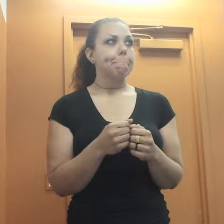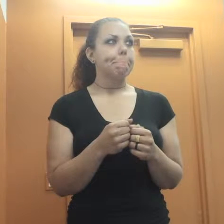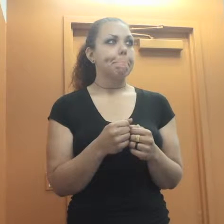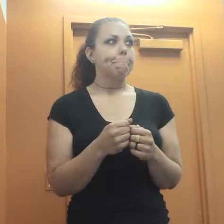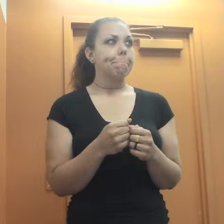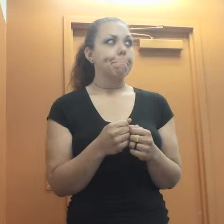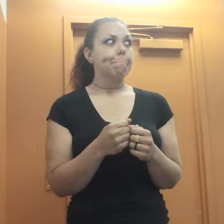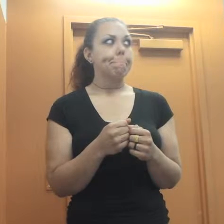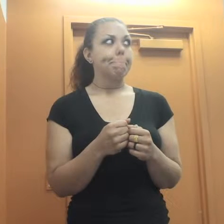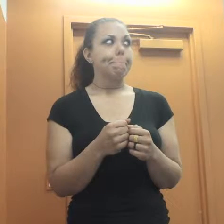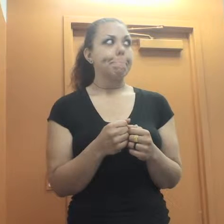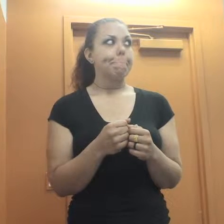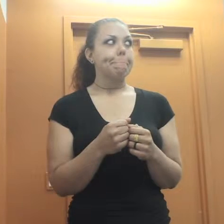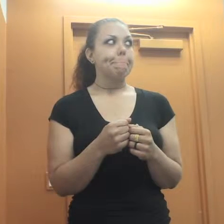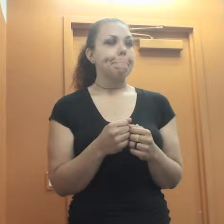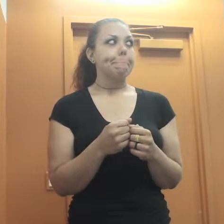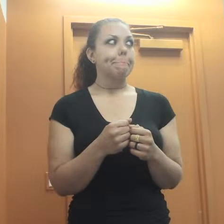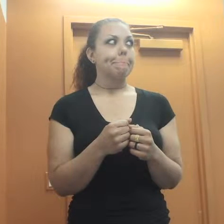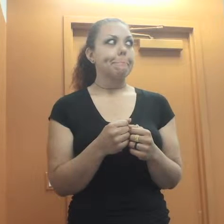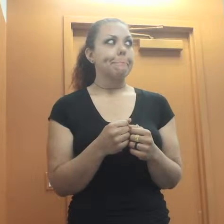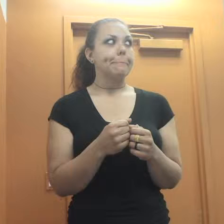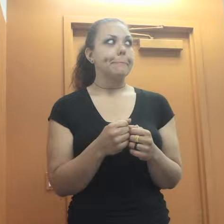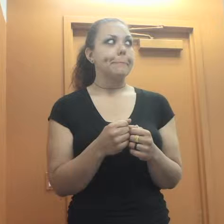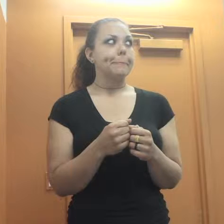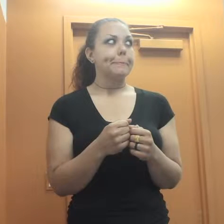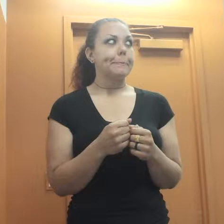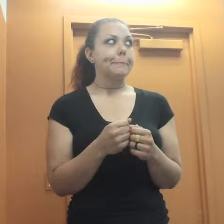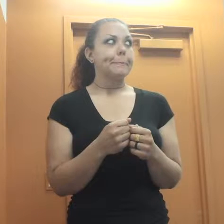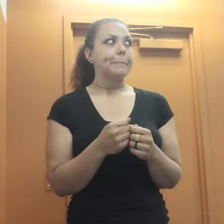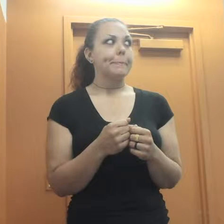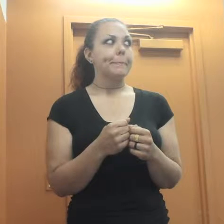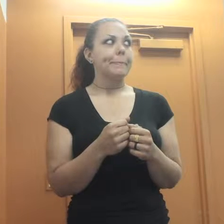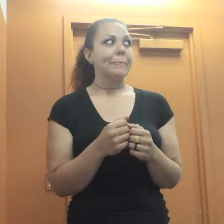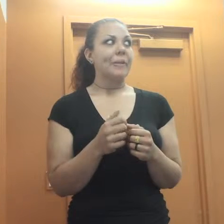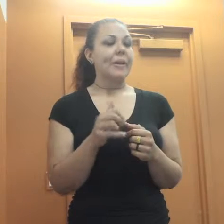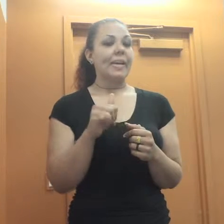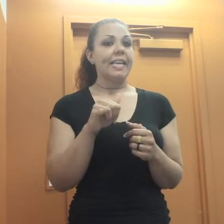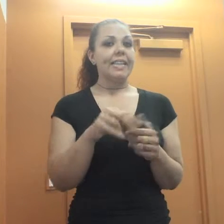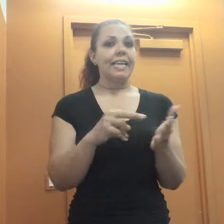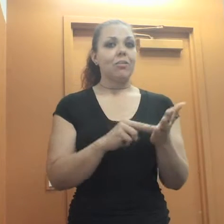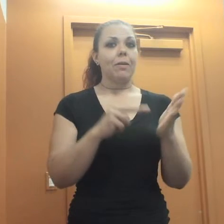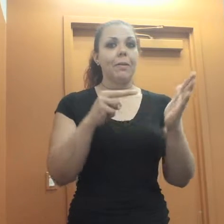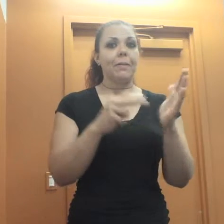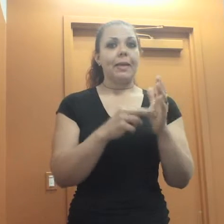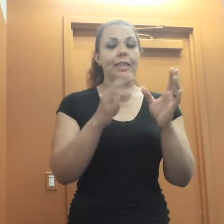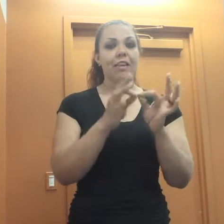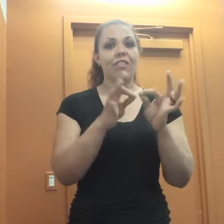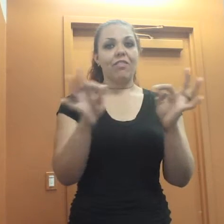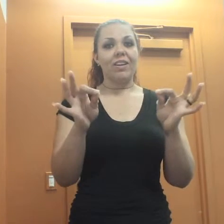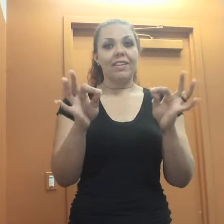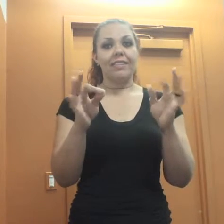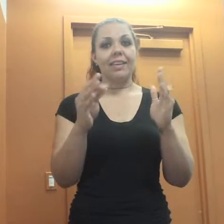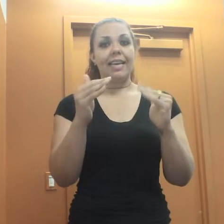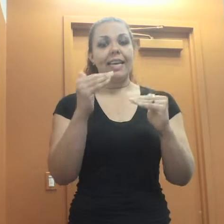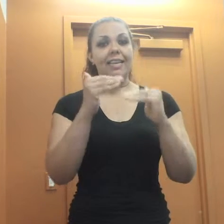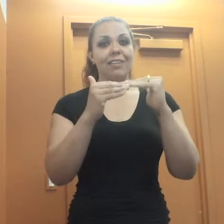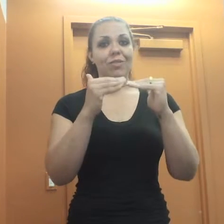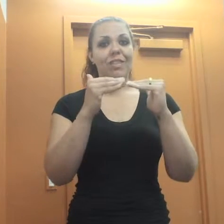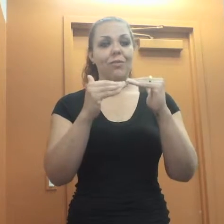to be equal to 0.15 mole. That's what's meant by the phrase, at equilibrium, square brackets